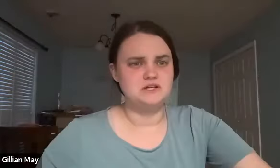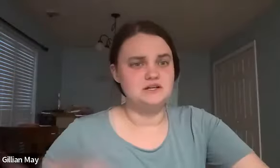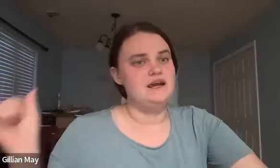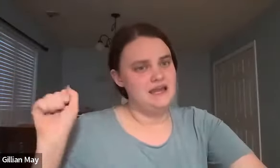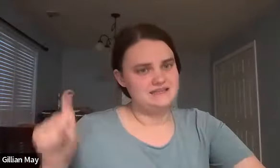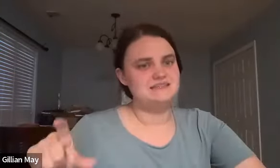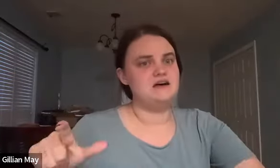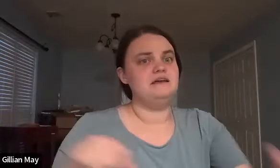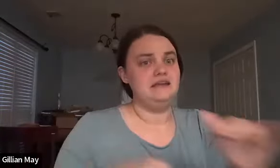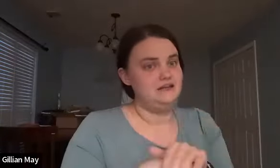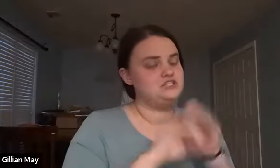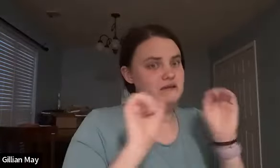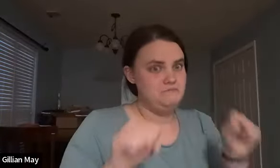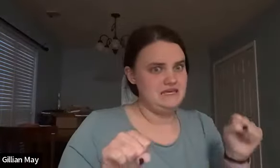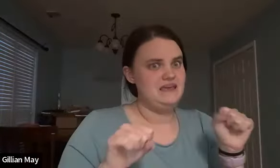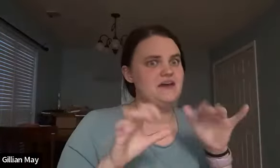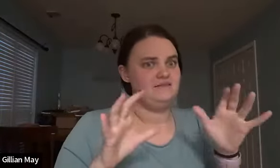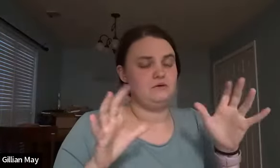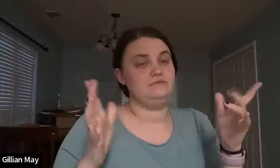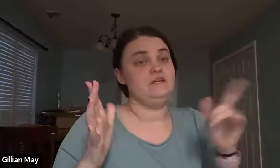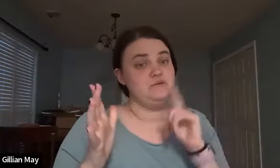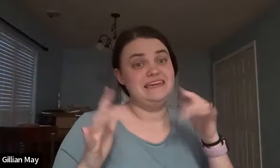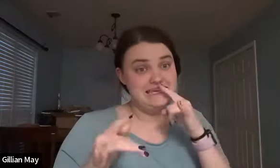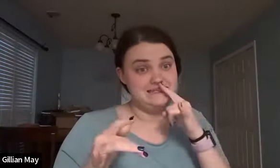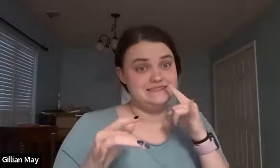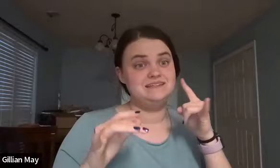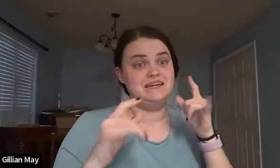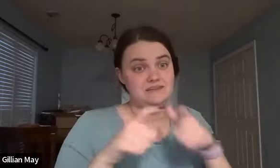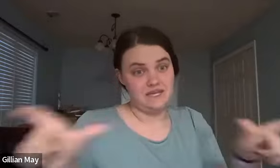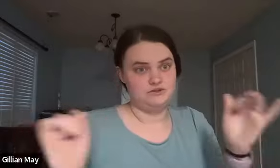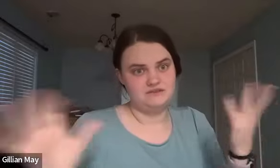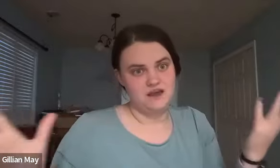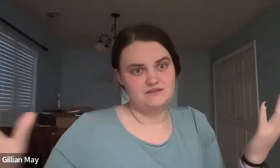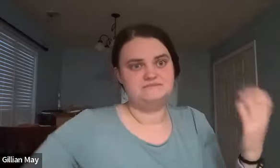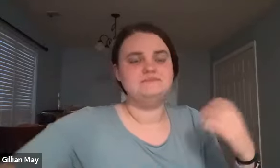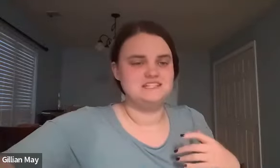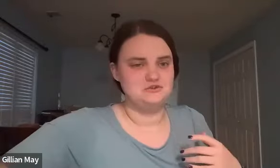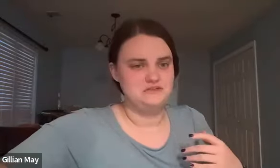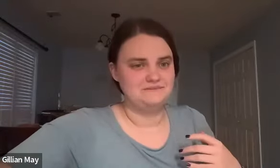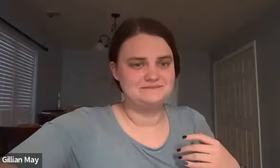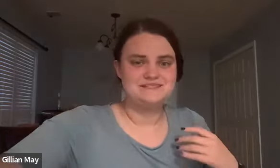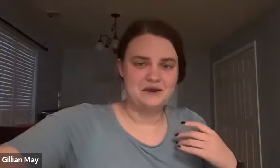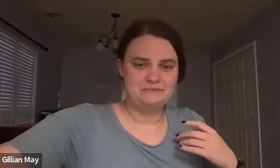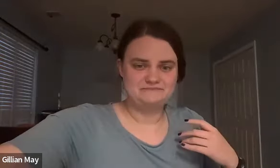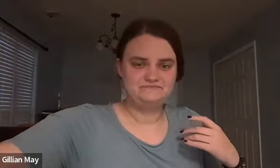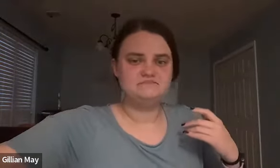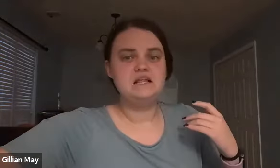similar ASL and English can be in that, or really with kids in language with that, is such a cool thing. So,